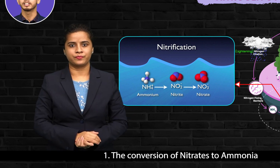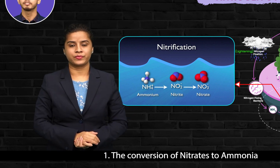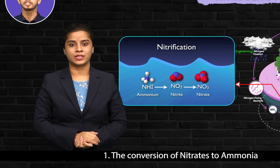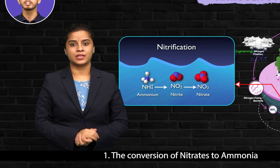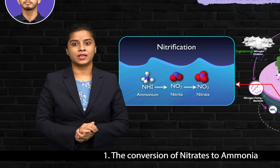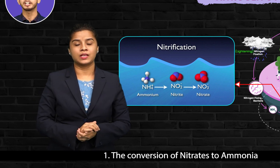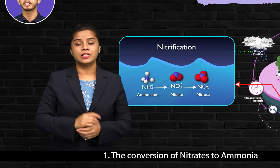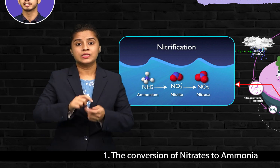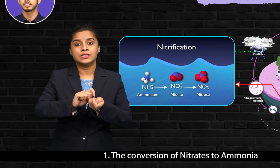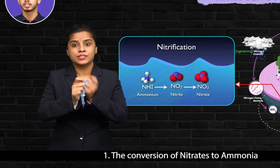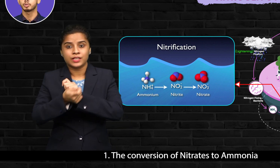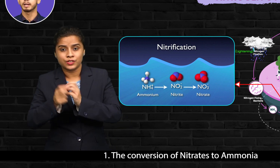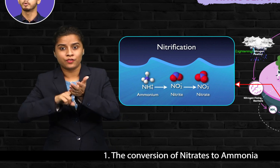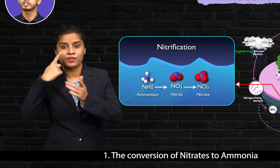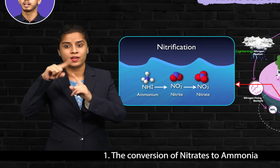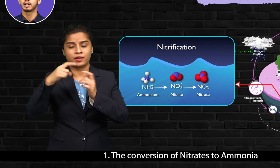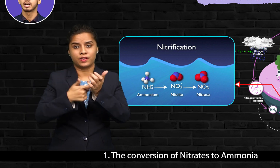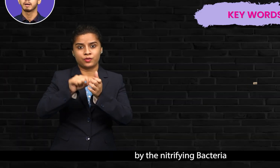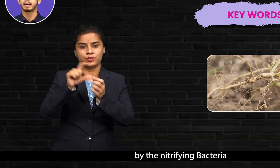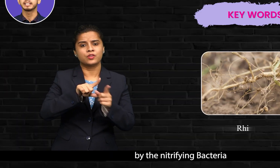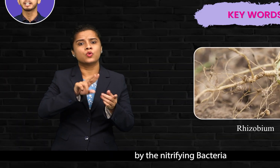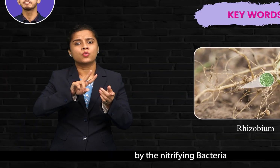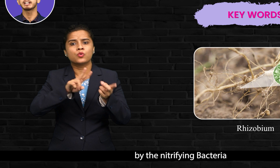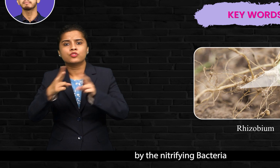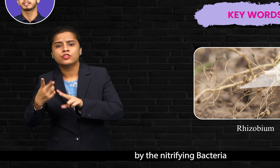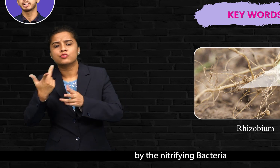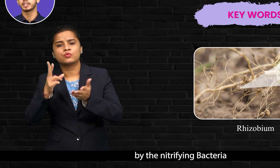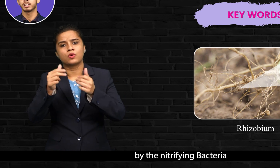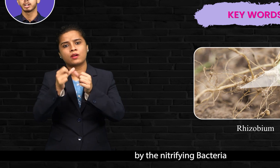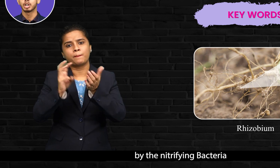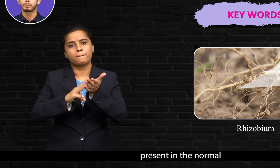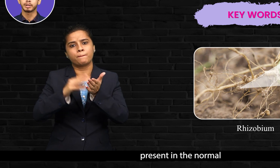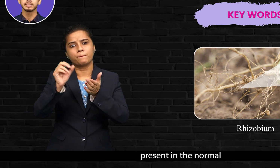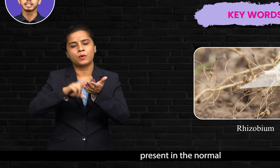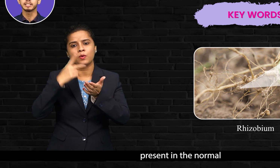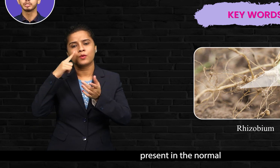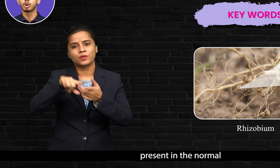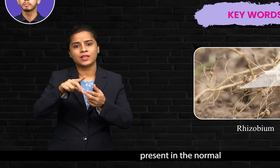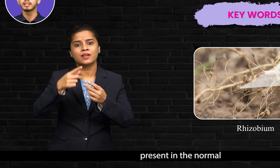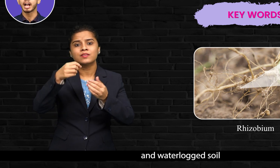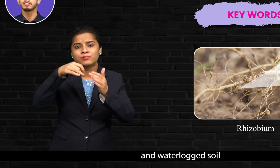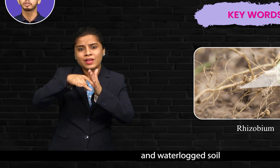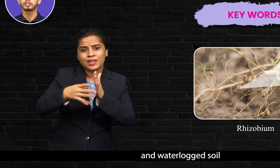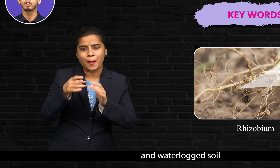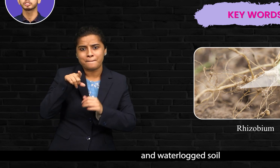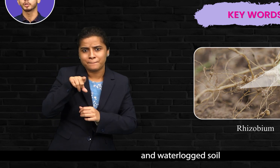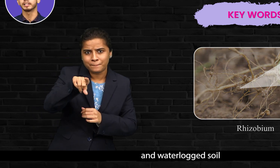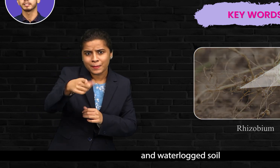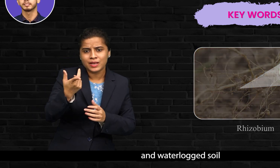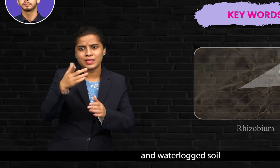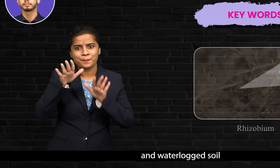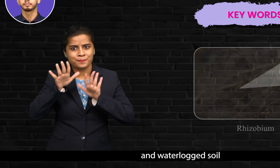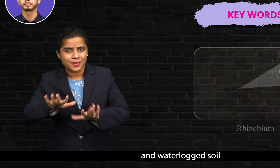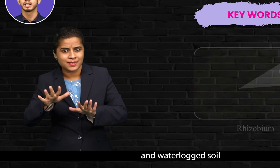The conversion of nitrates to ammonia by the nitrifying bacteria present in the normal and waterlogged